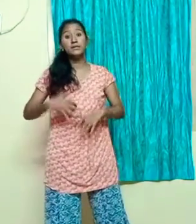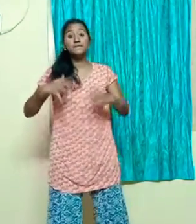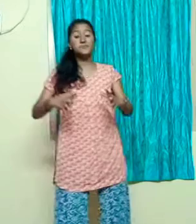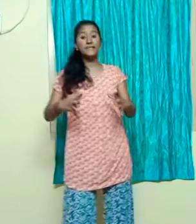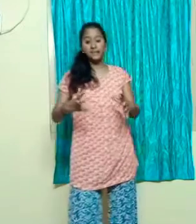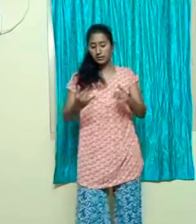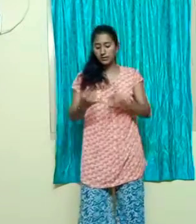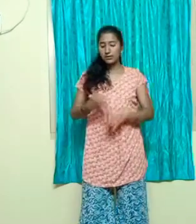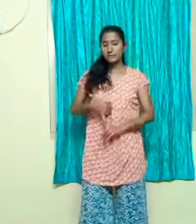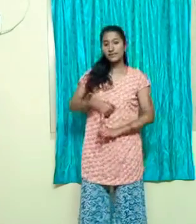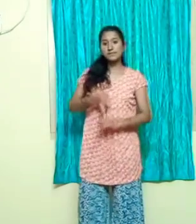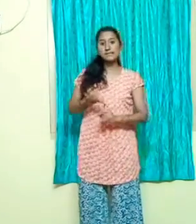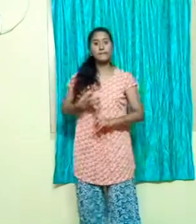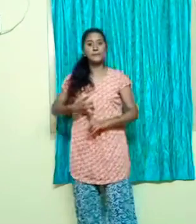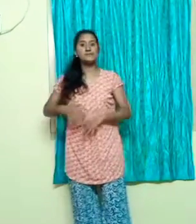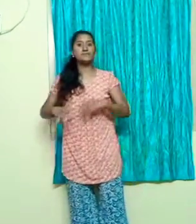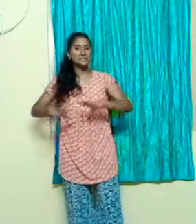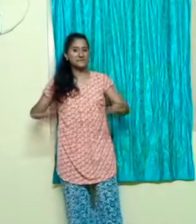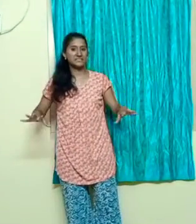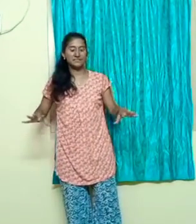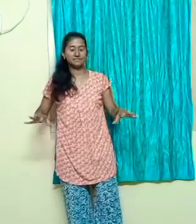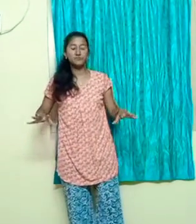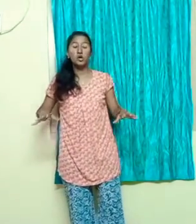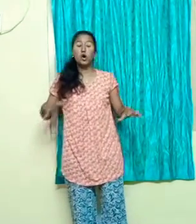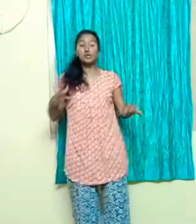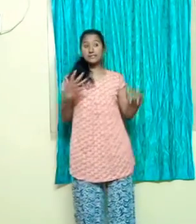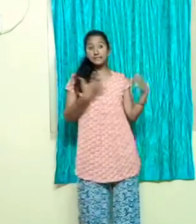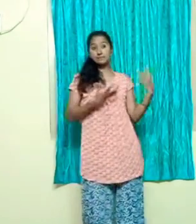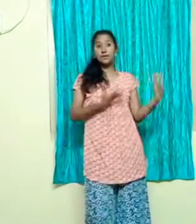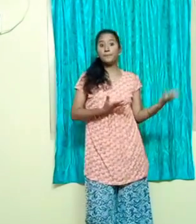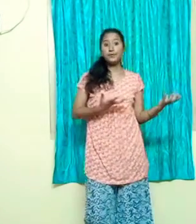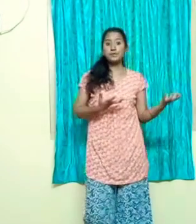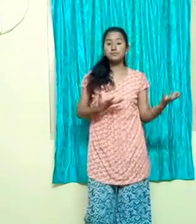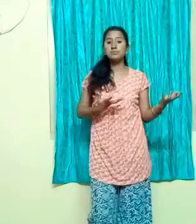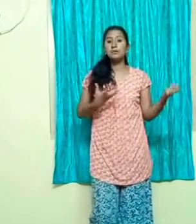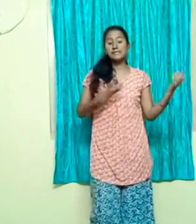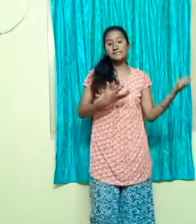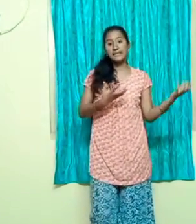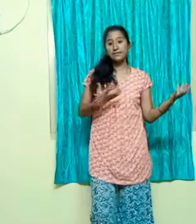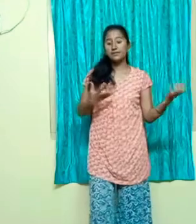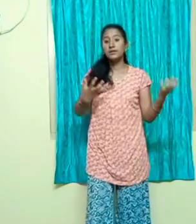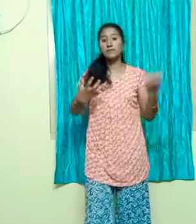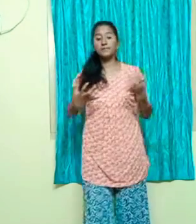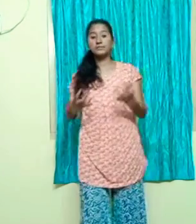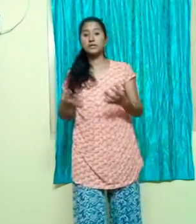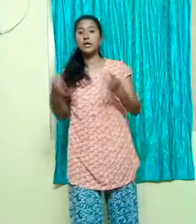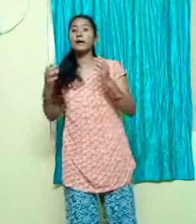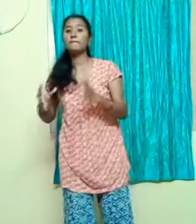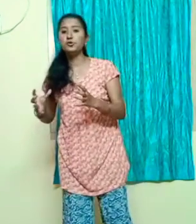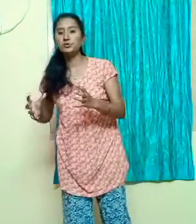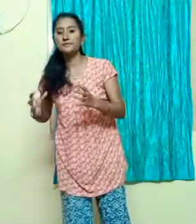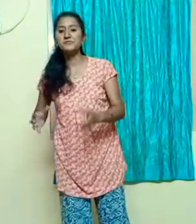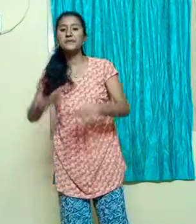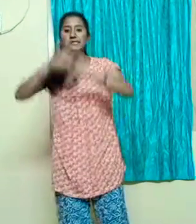which mean fingers and pebbles respectively. Also, the term computer is derived from the word compute, which means